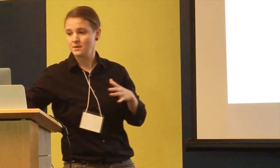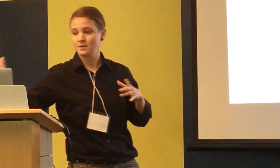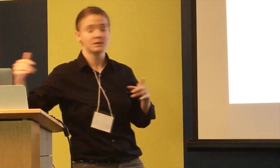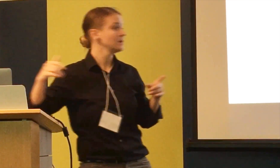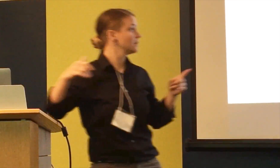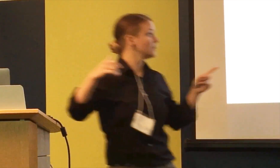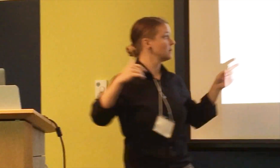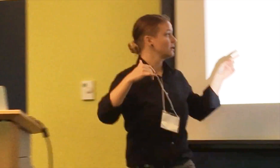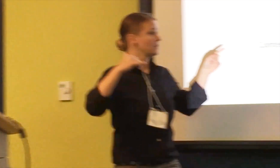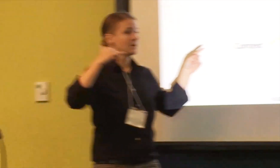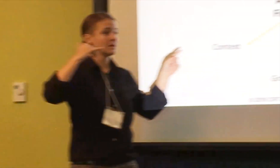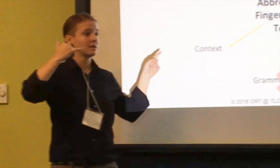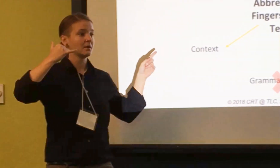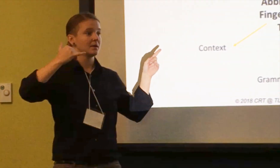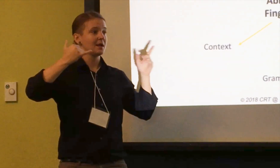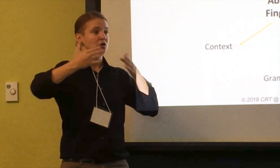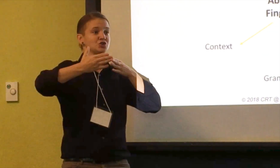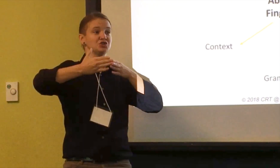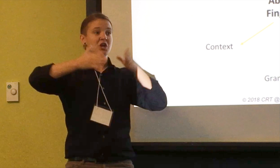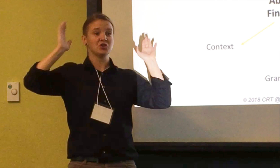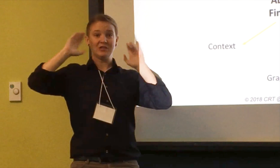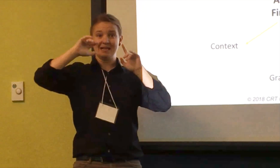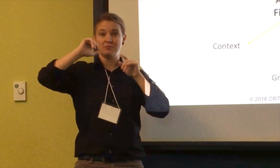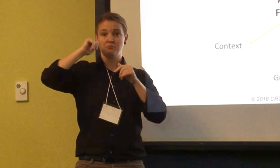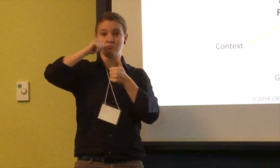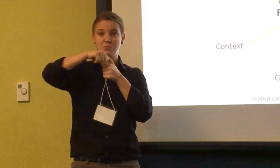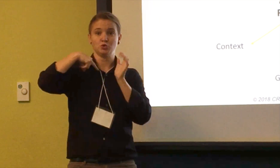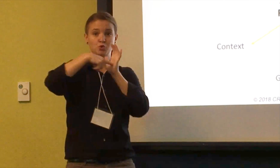utterance before and after. In ASL,